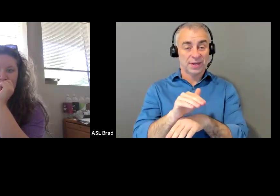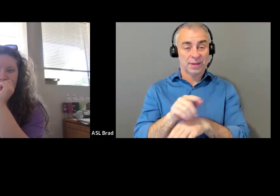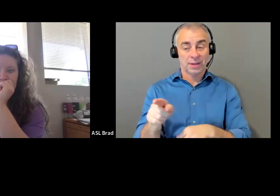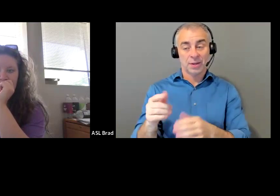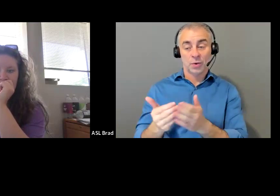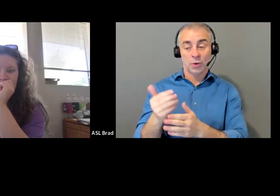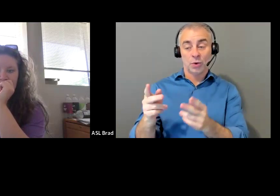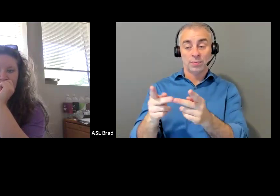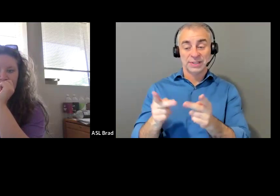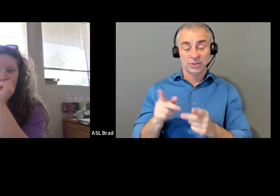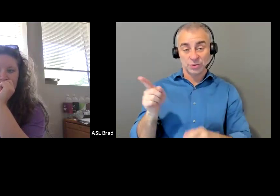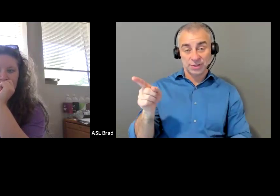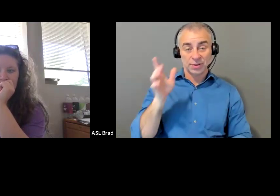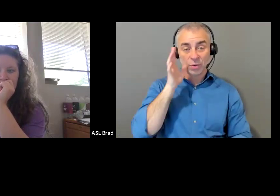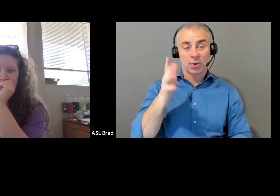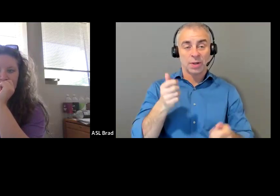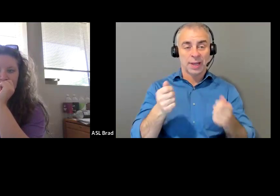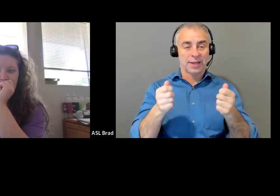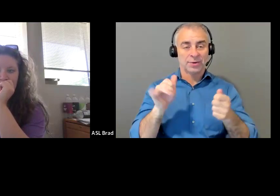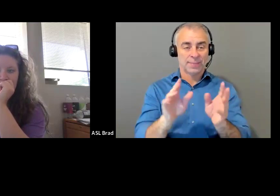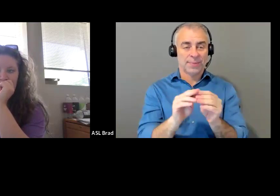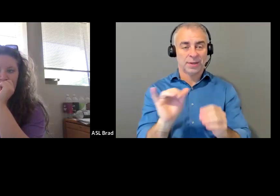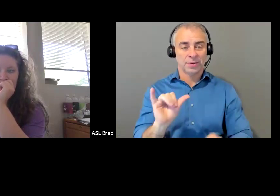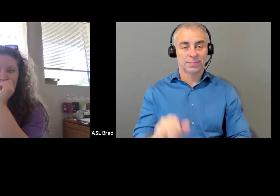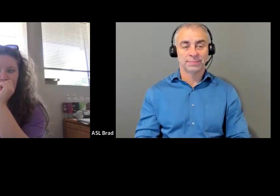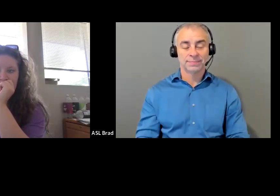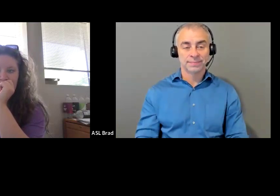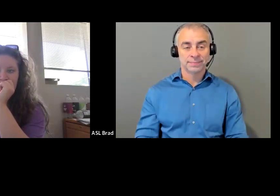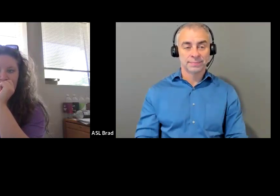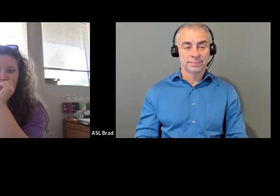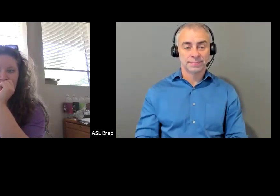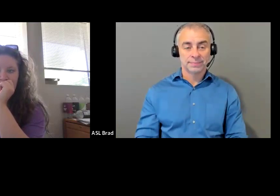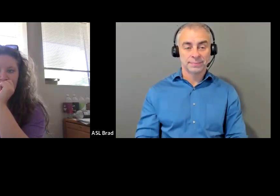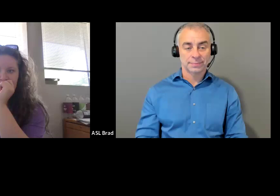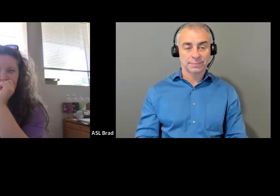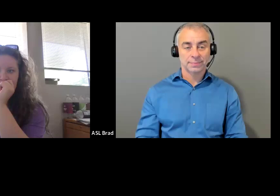will be handling that as well.